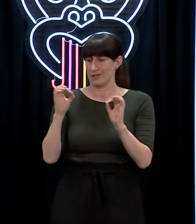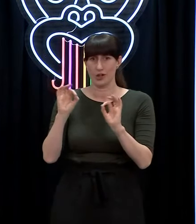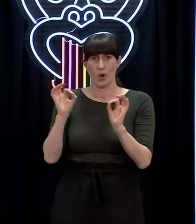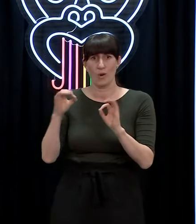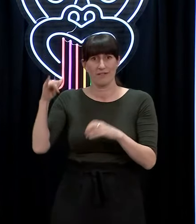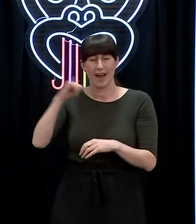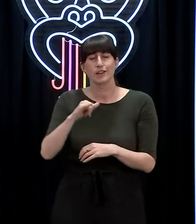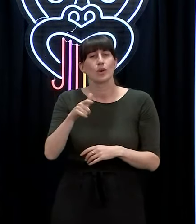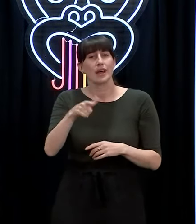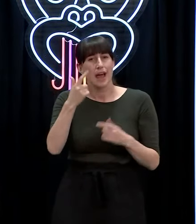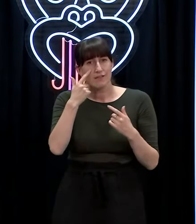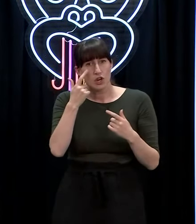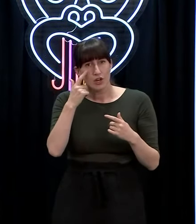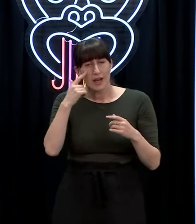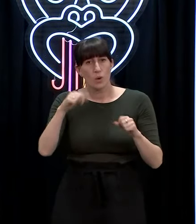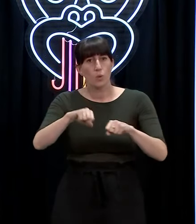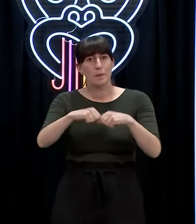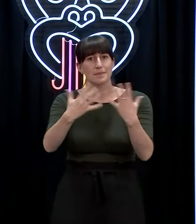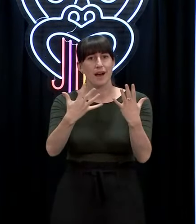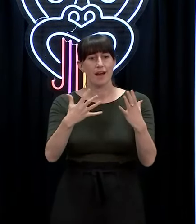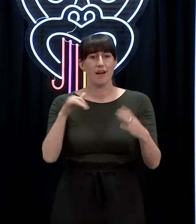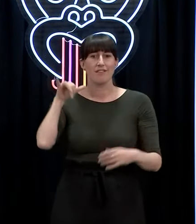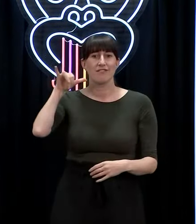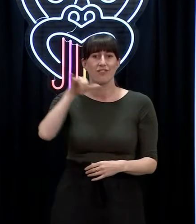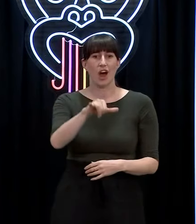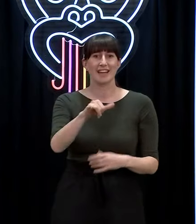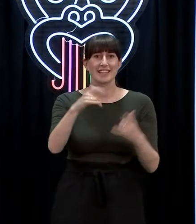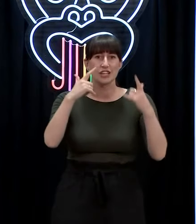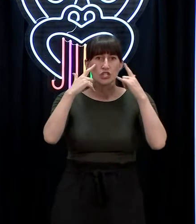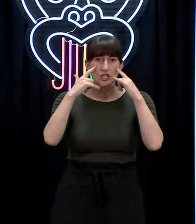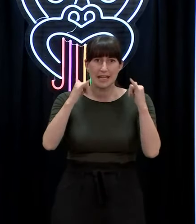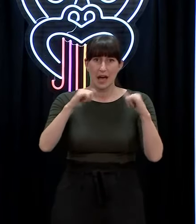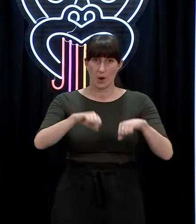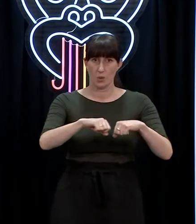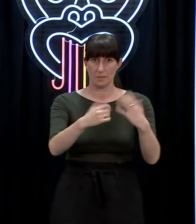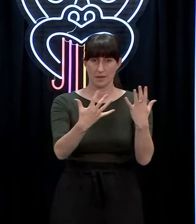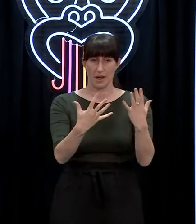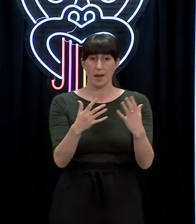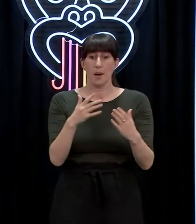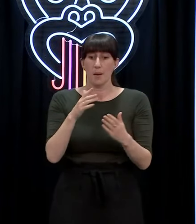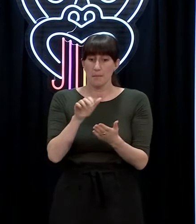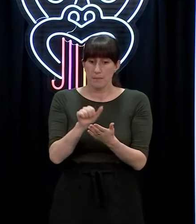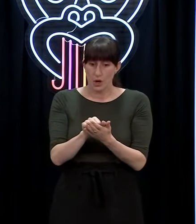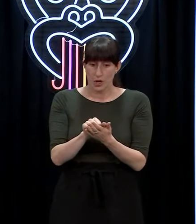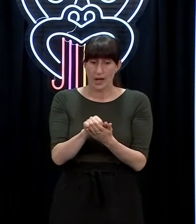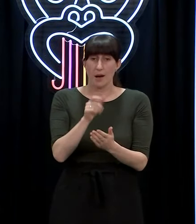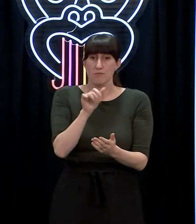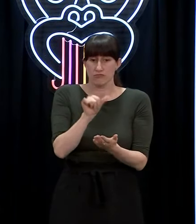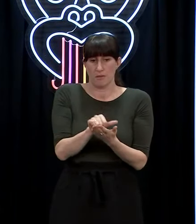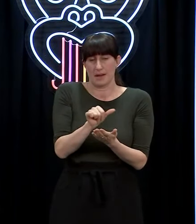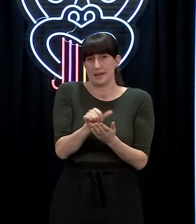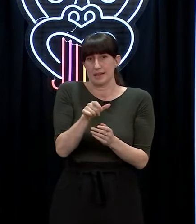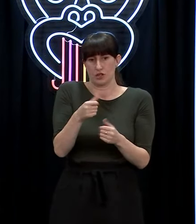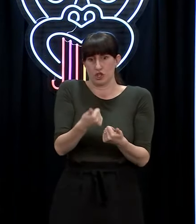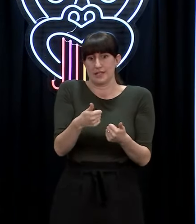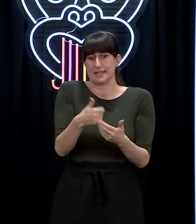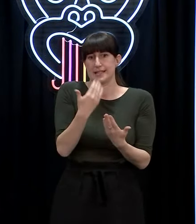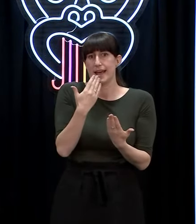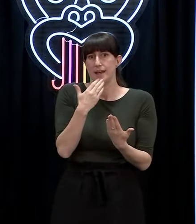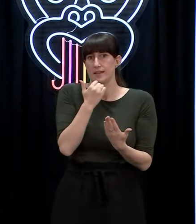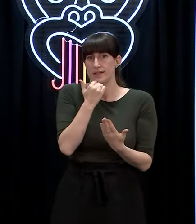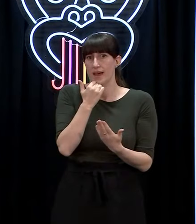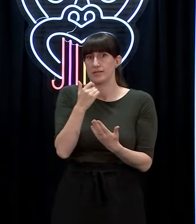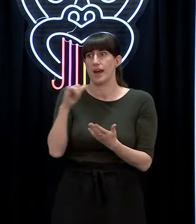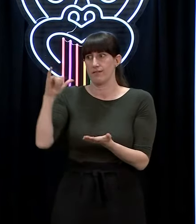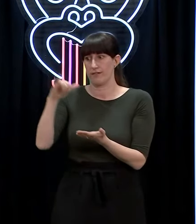check the flight checker on the website before the lobby opens and make sure they're selecting an appropriate date. For people who are wanting